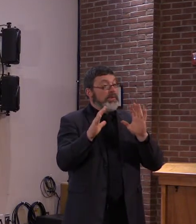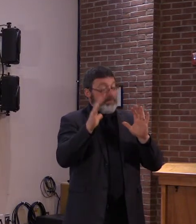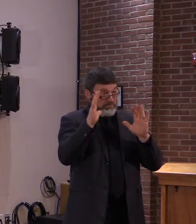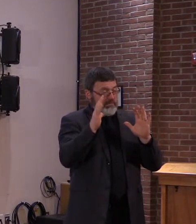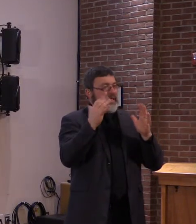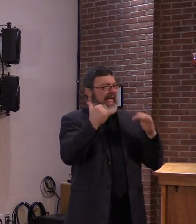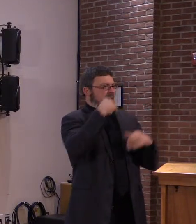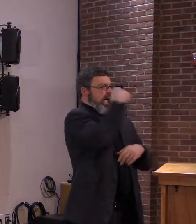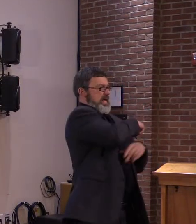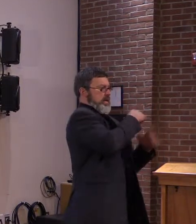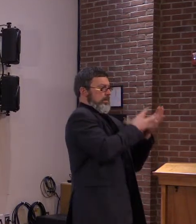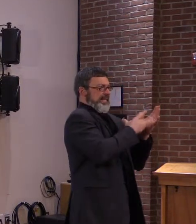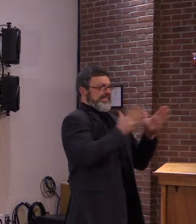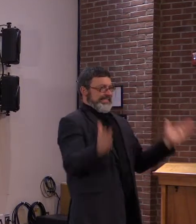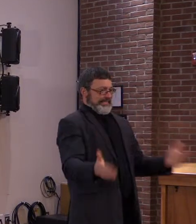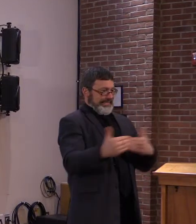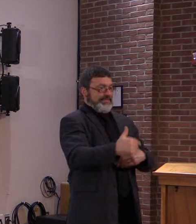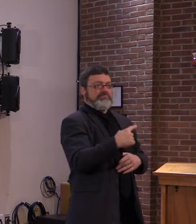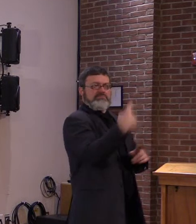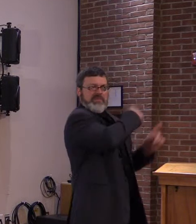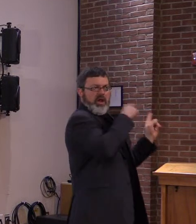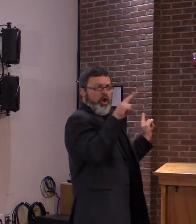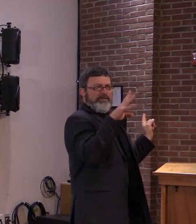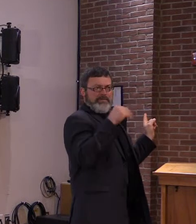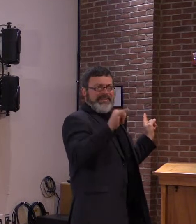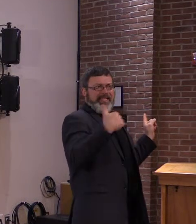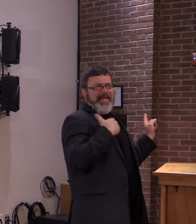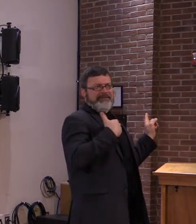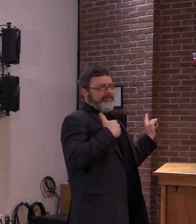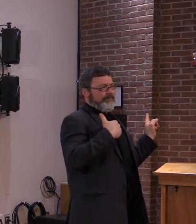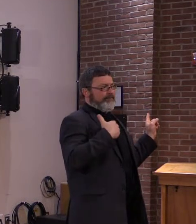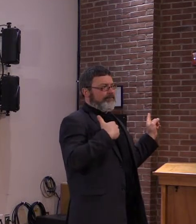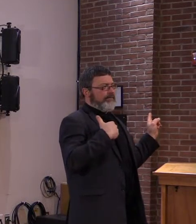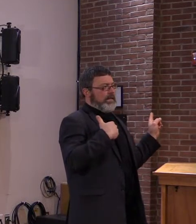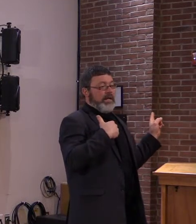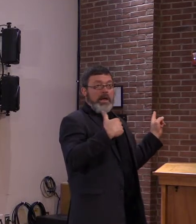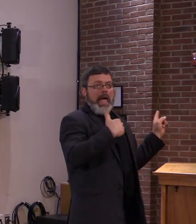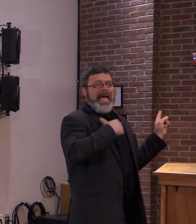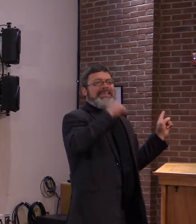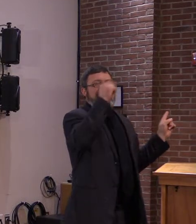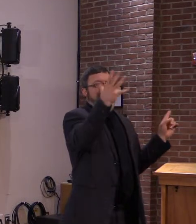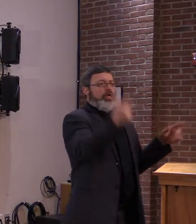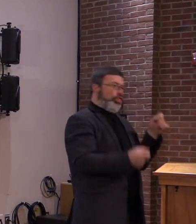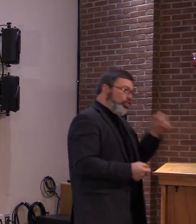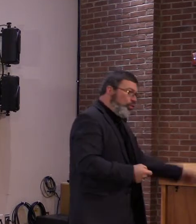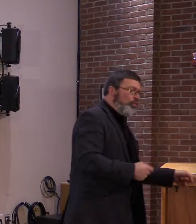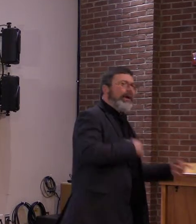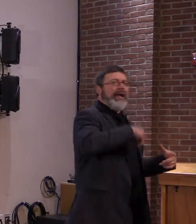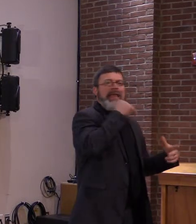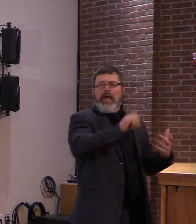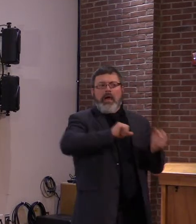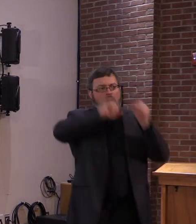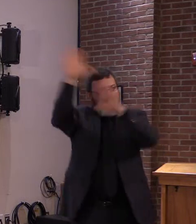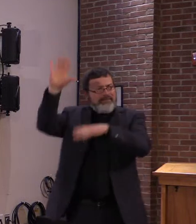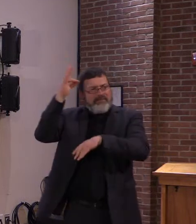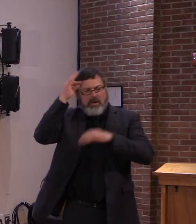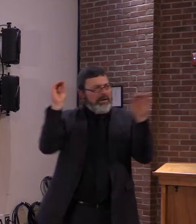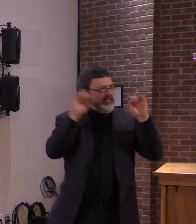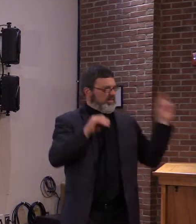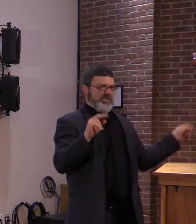right direction. I think we need to move on from this, all of us, even individually,